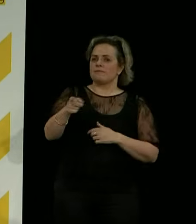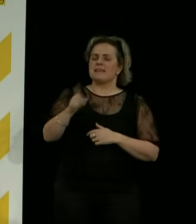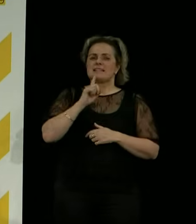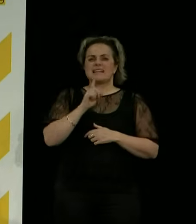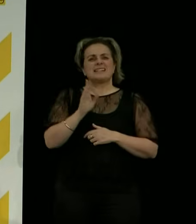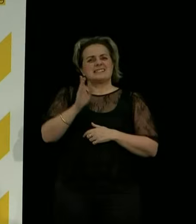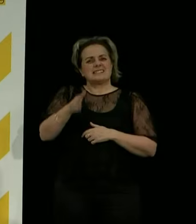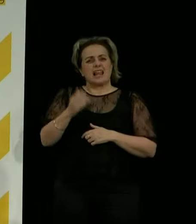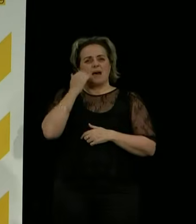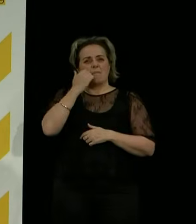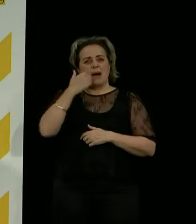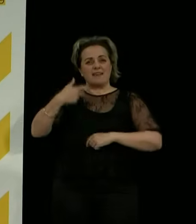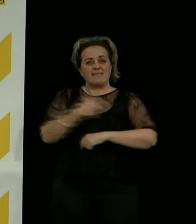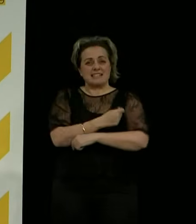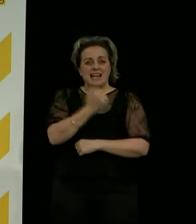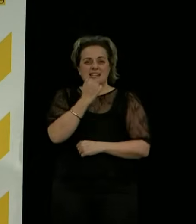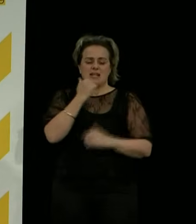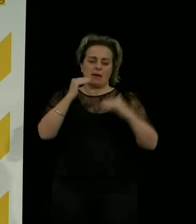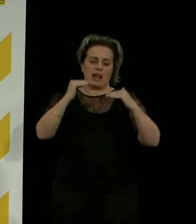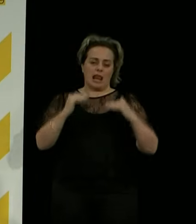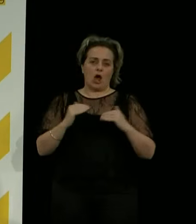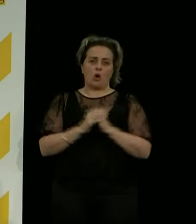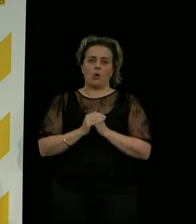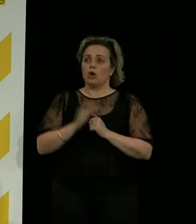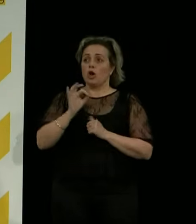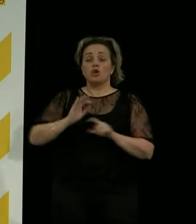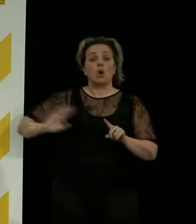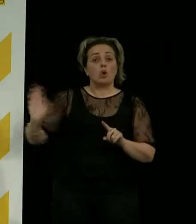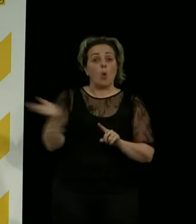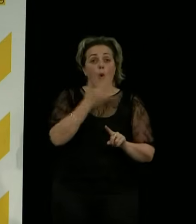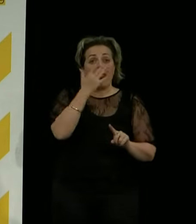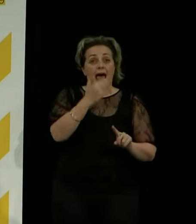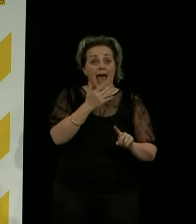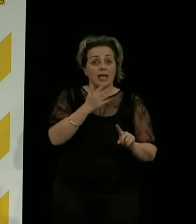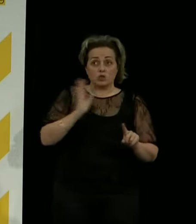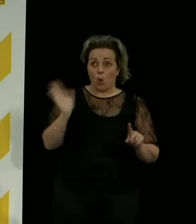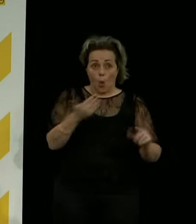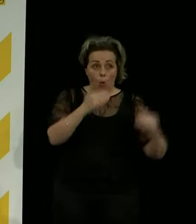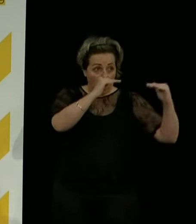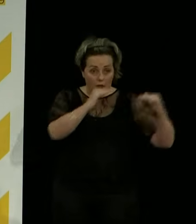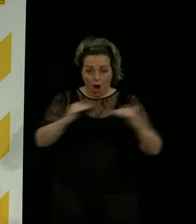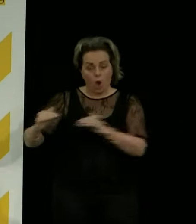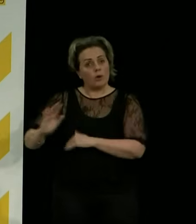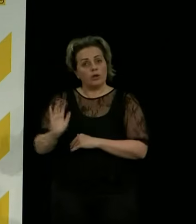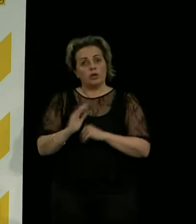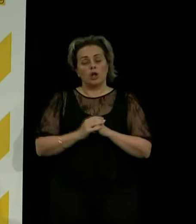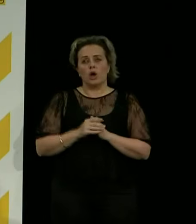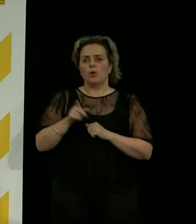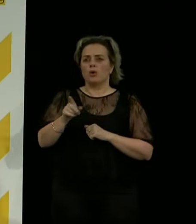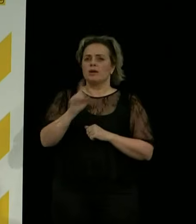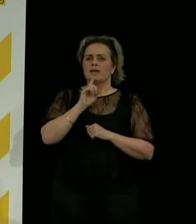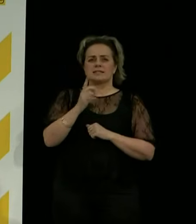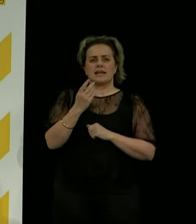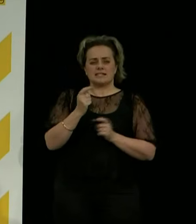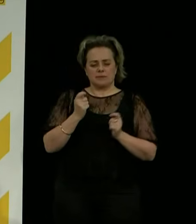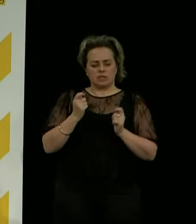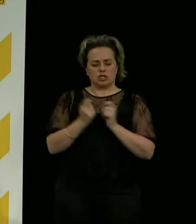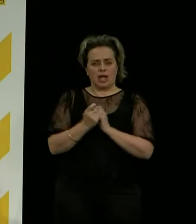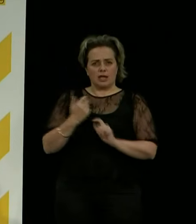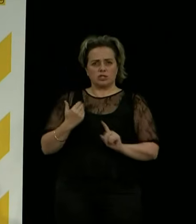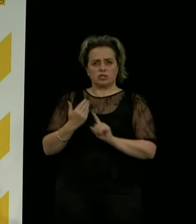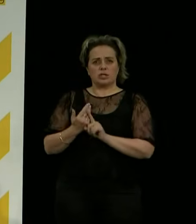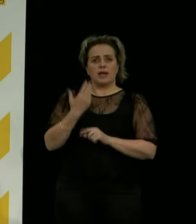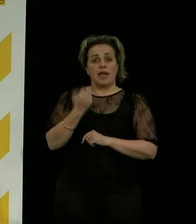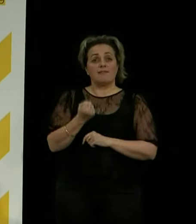and yet the landscape is Not now across changing. every age profile. The landscape is now changing. We're seeing the ability to meet with